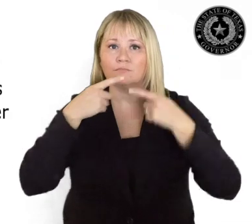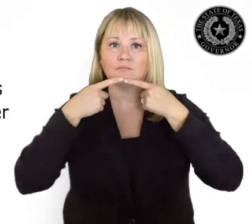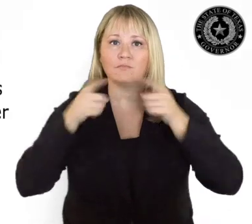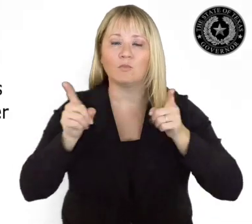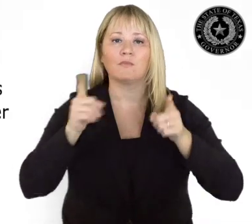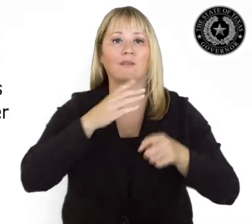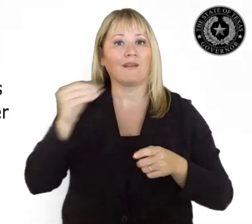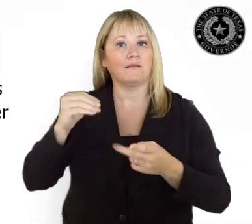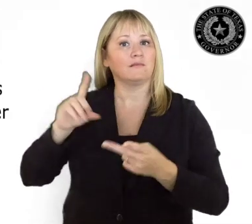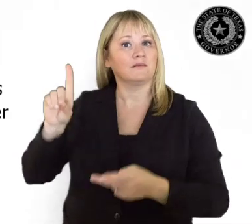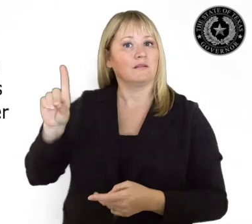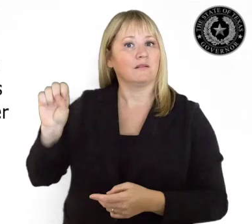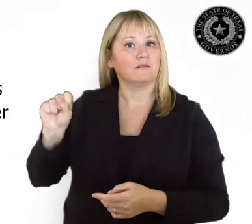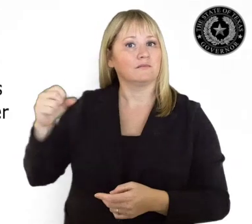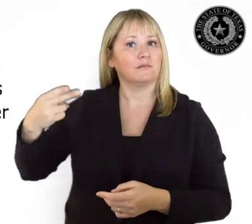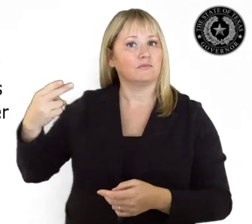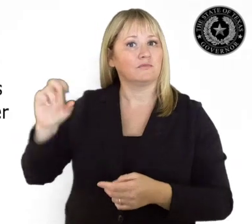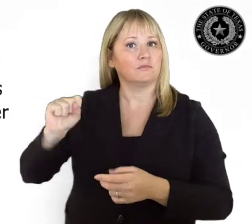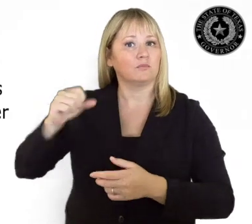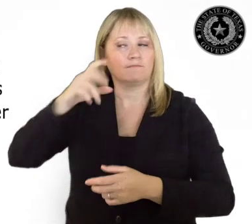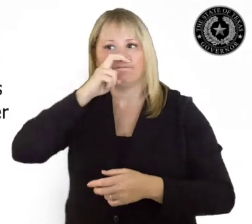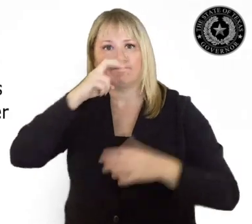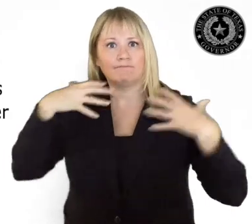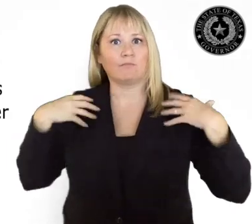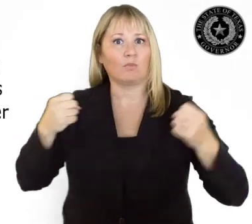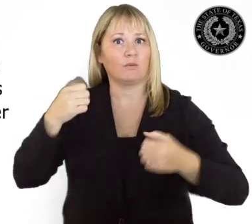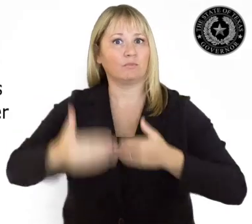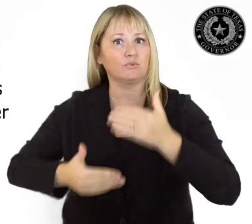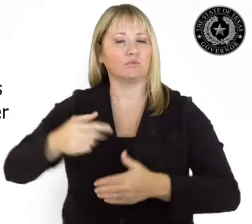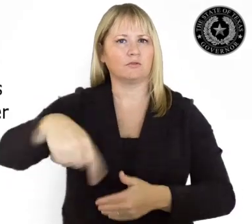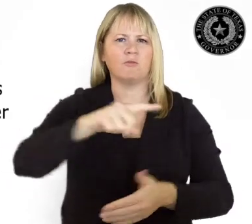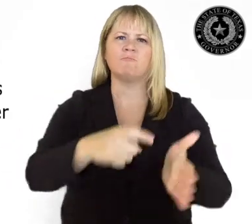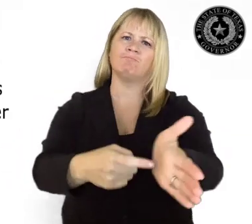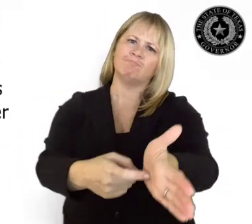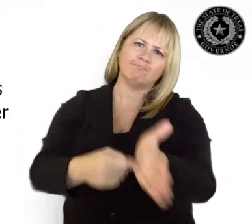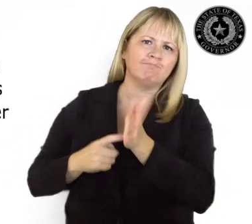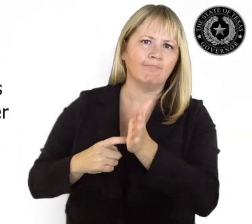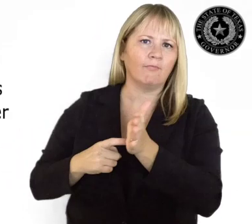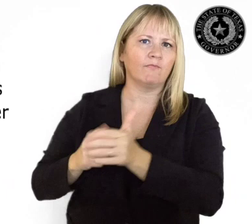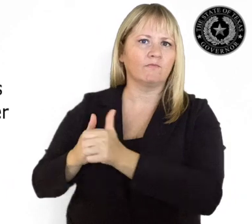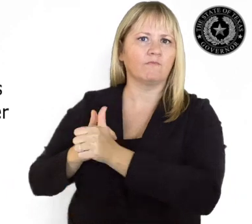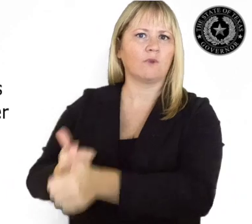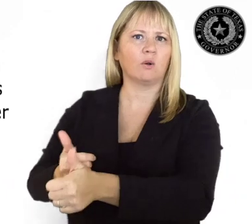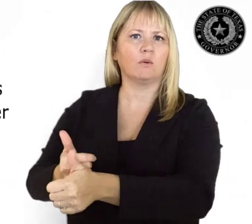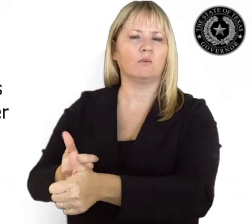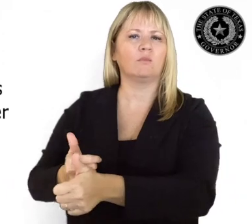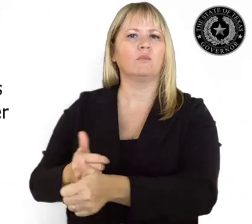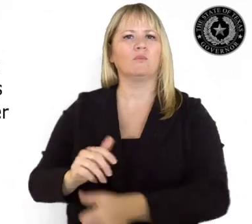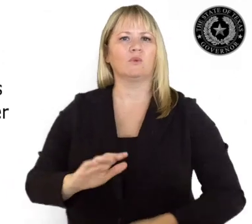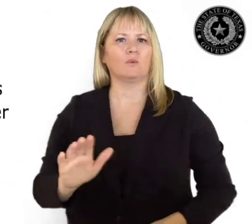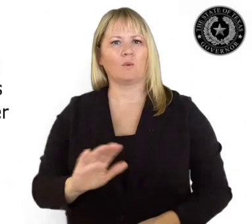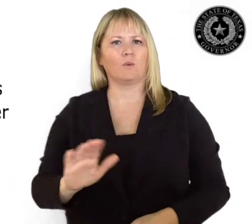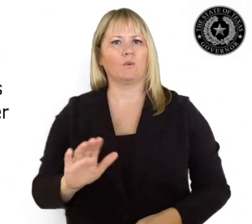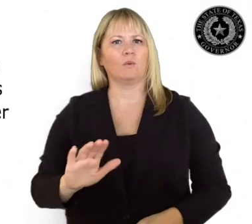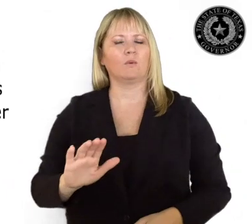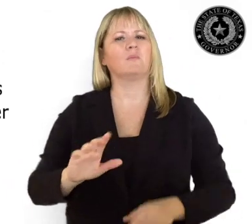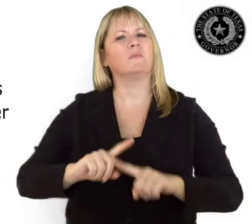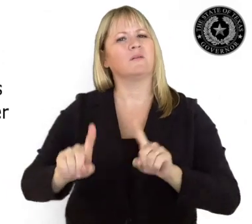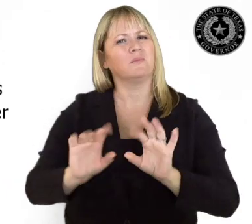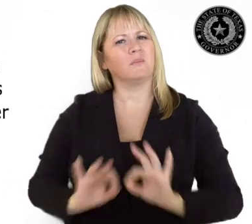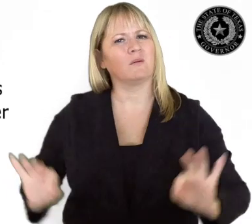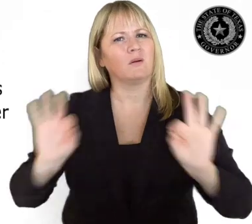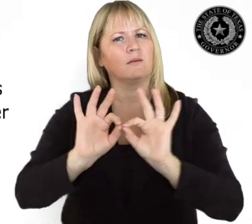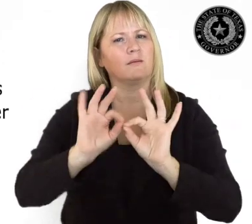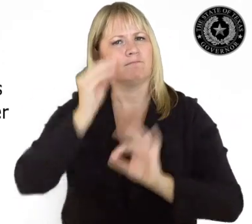13. Nothing in this executive order or the DSHS minimum standards precludes requiring a customer to